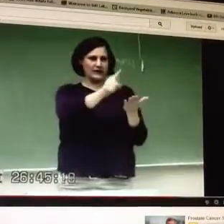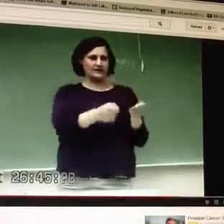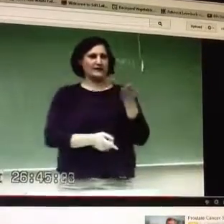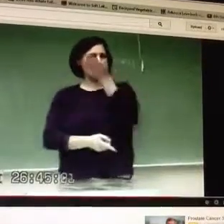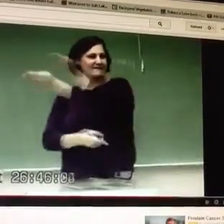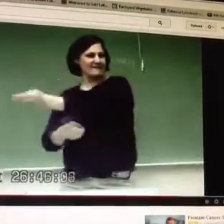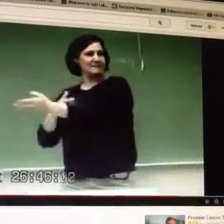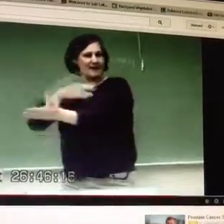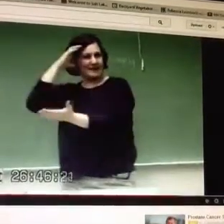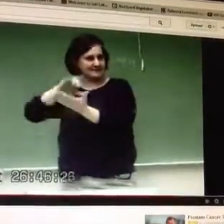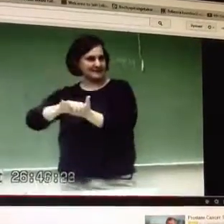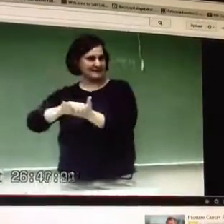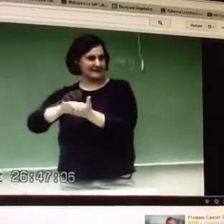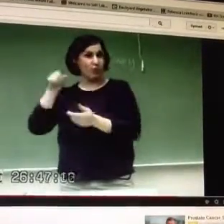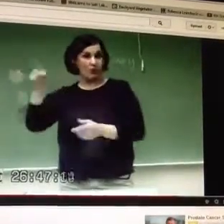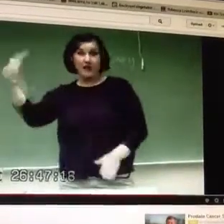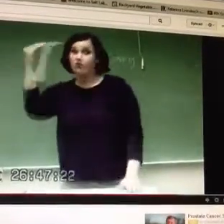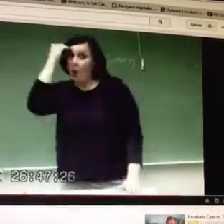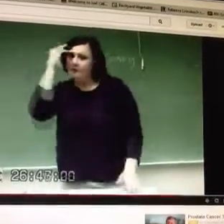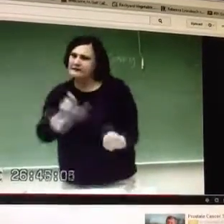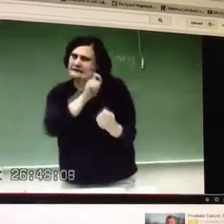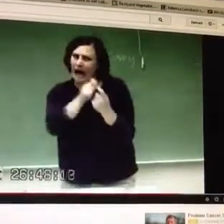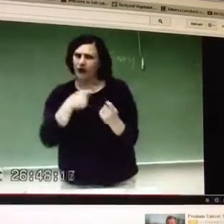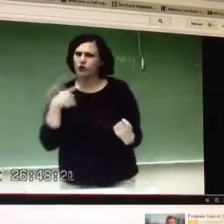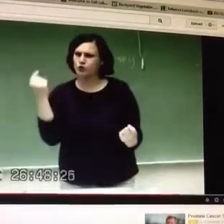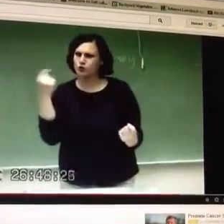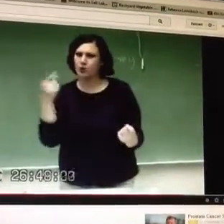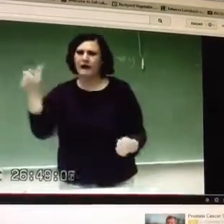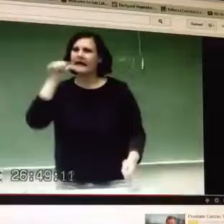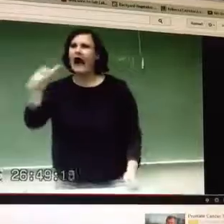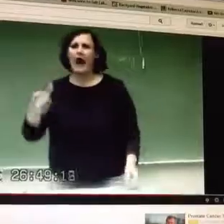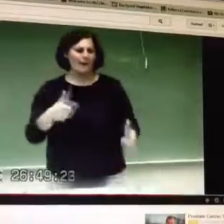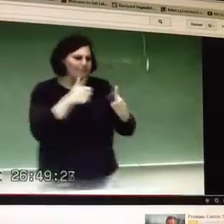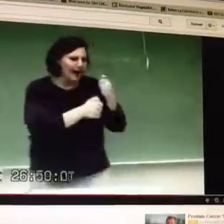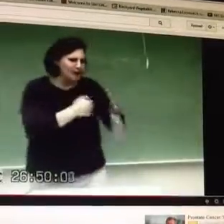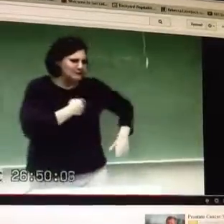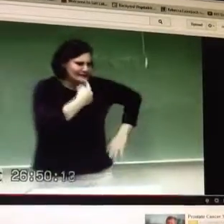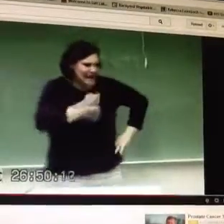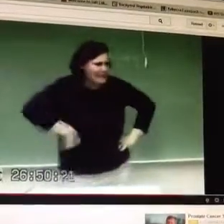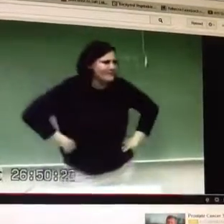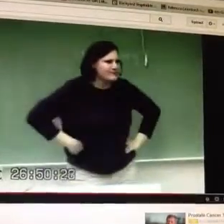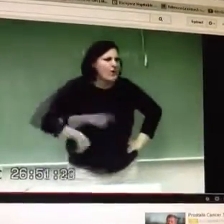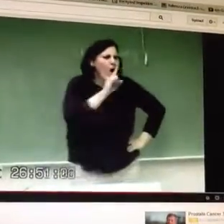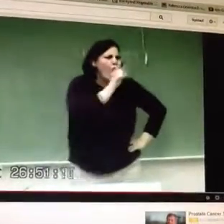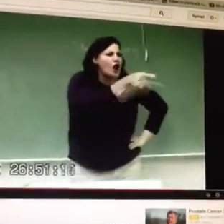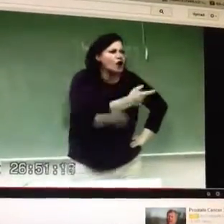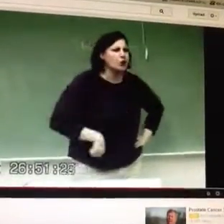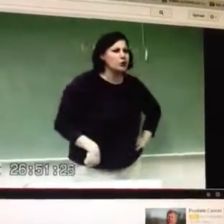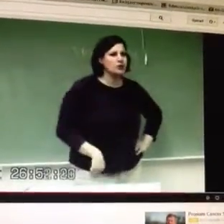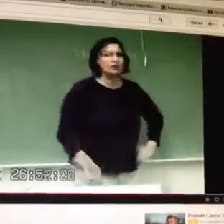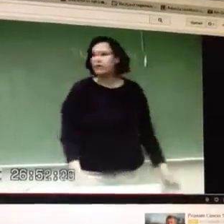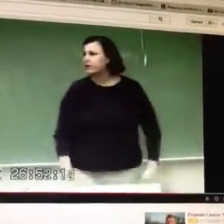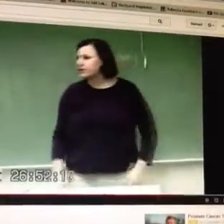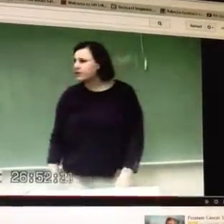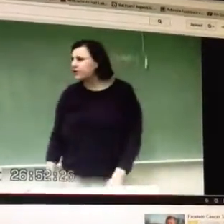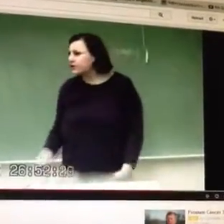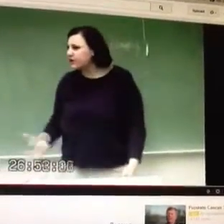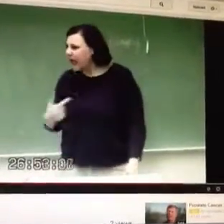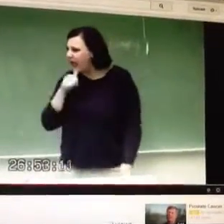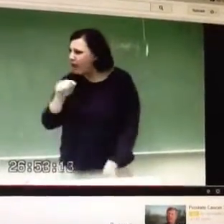So when I'm done with the calendar, I print it off, I give it to my husband so he knows exactly what I need